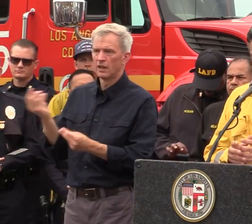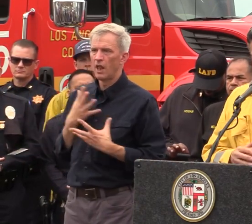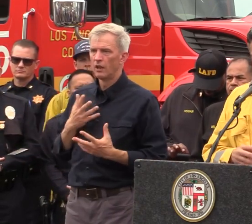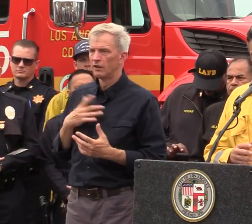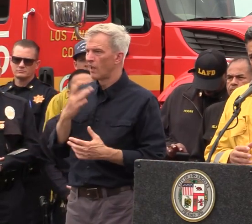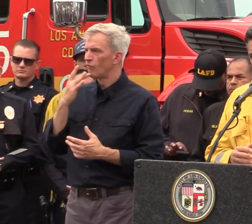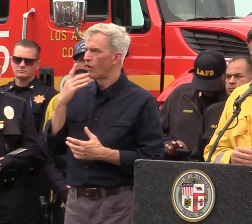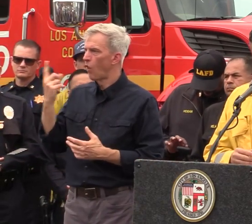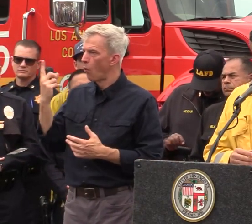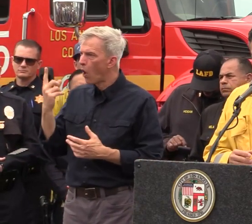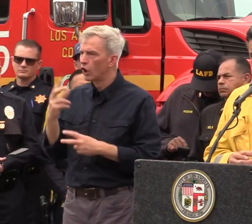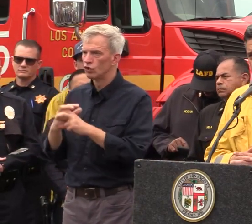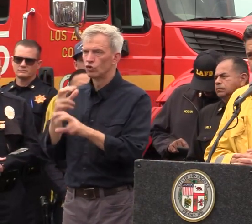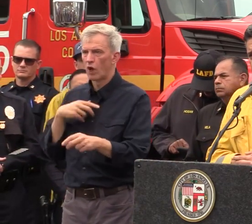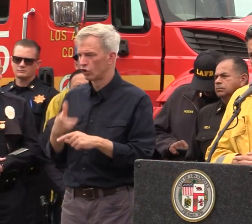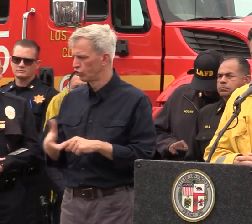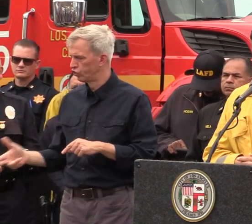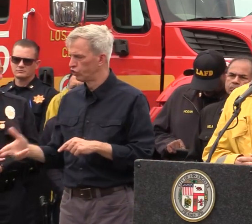small before it takes off.